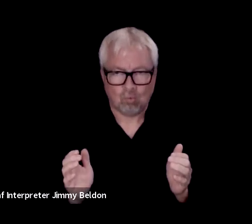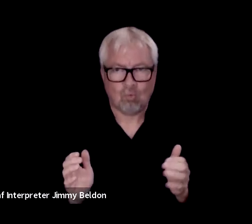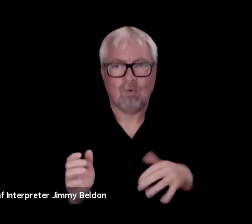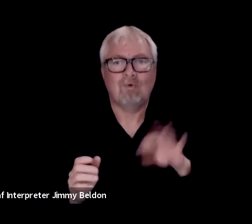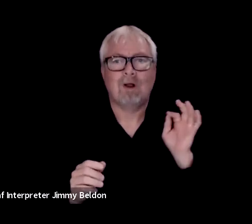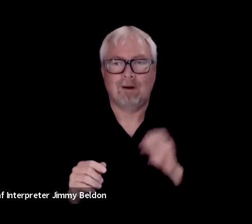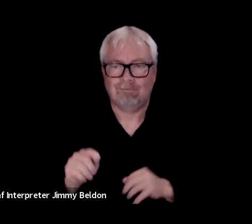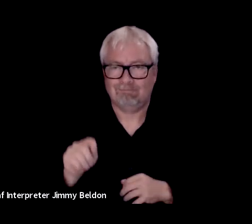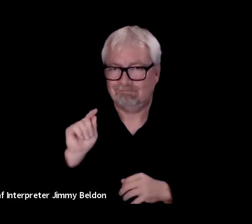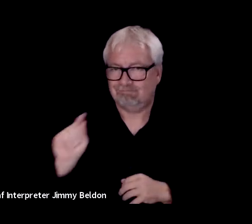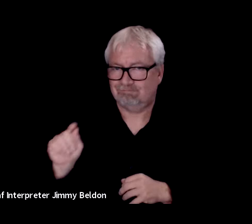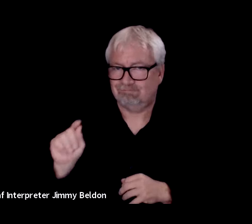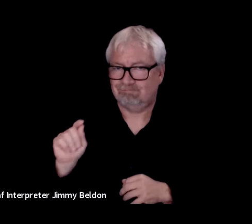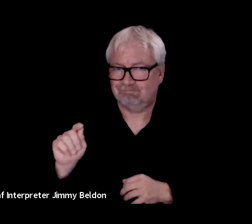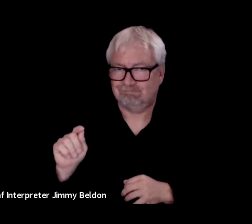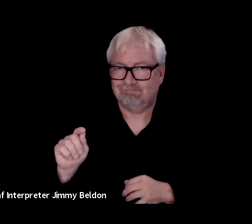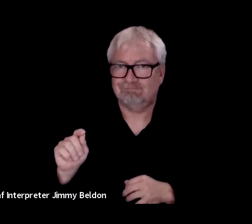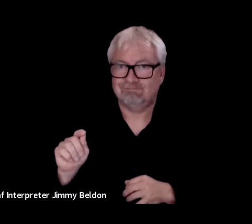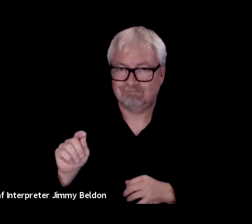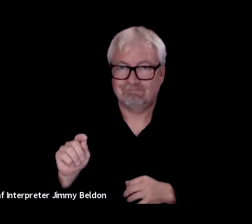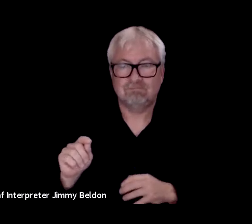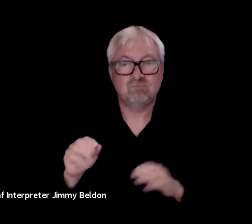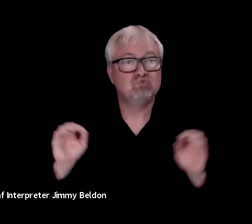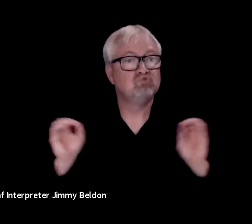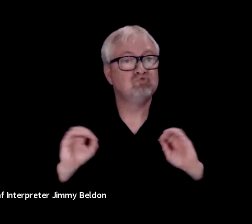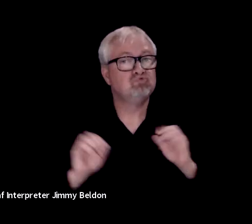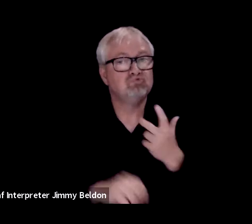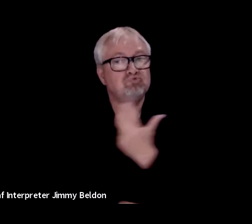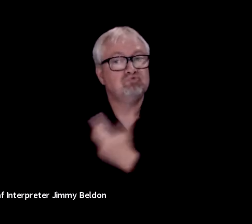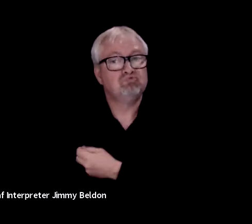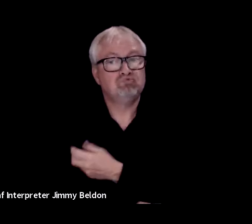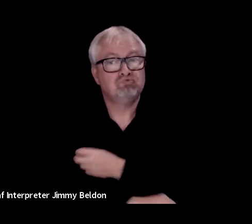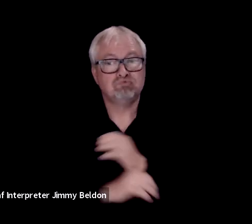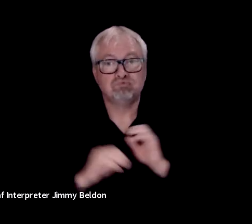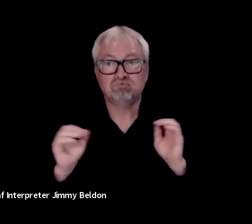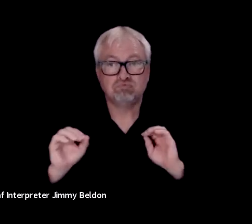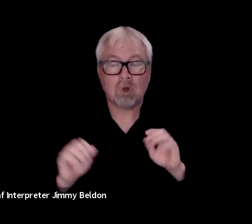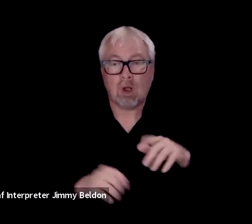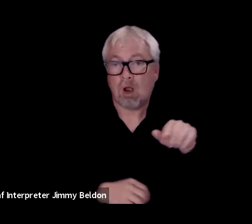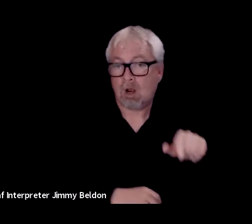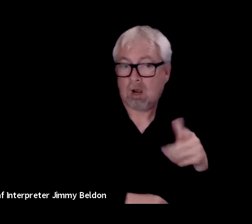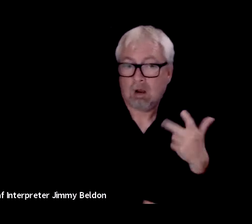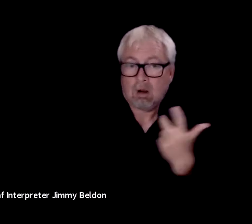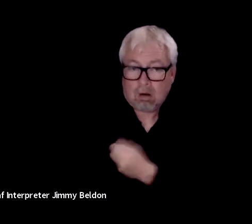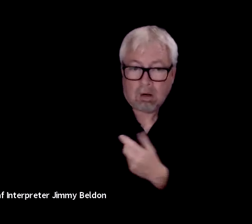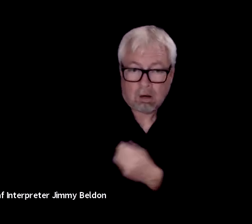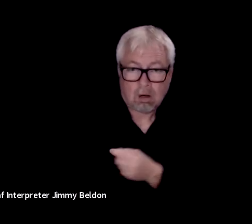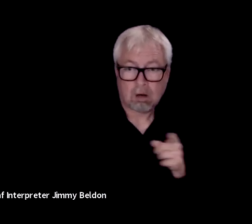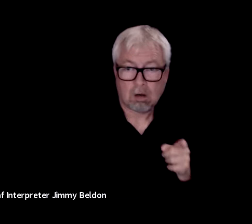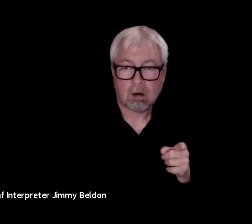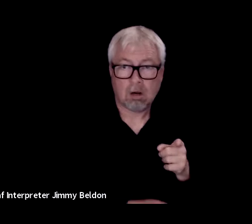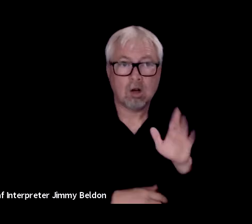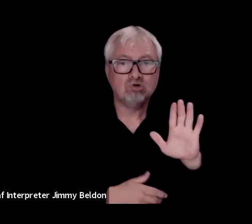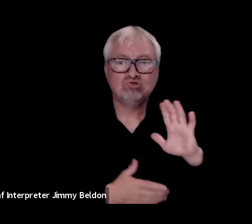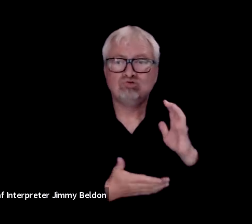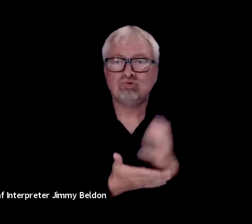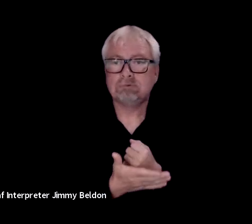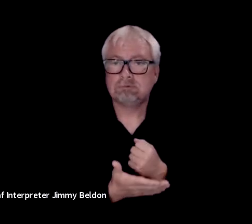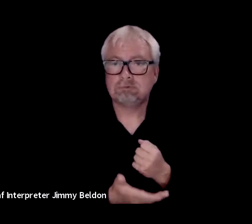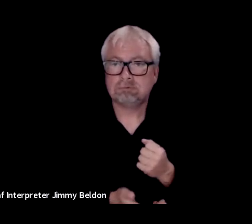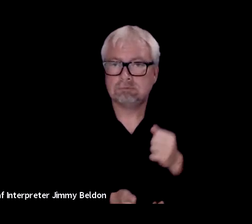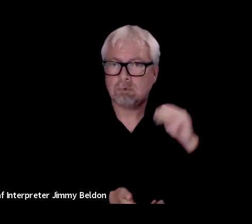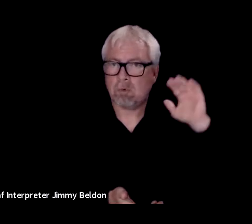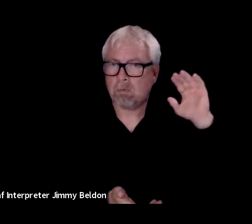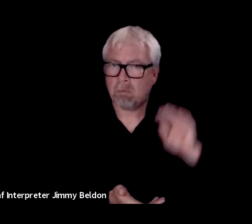approximately 10 times less likely to be hospitalized, and approximately 11 times less